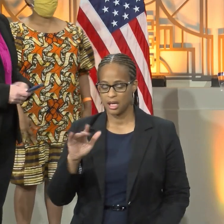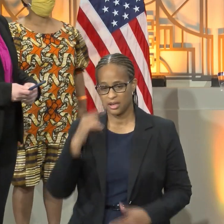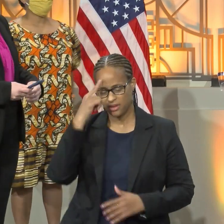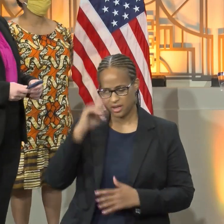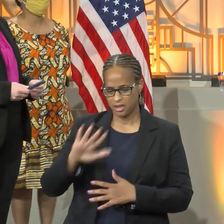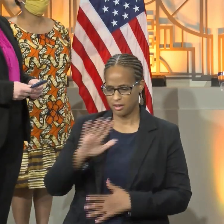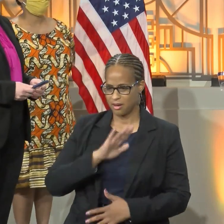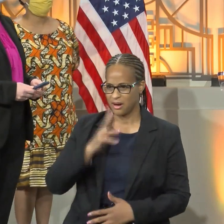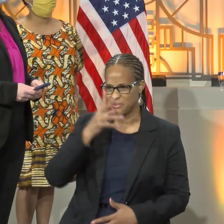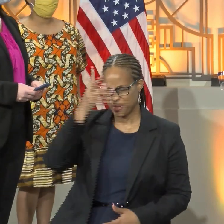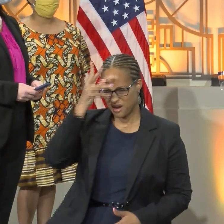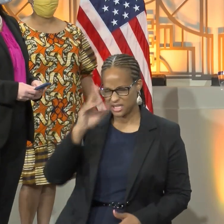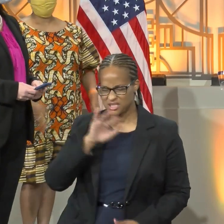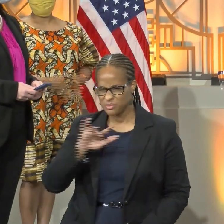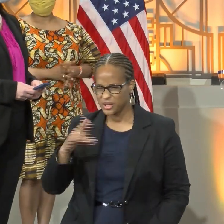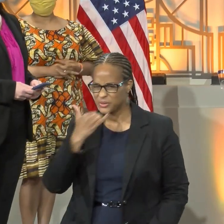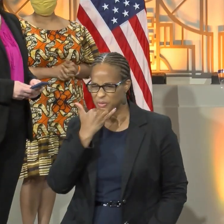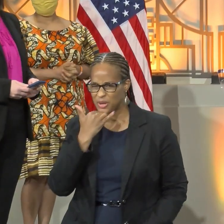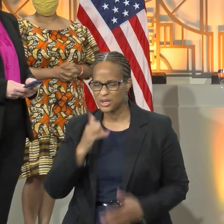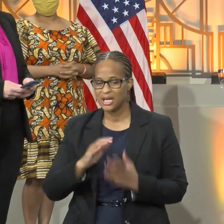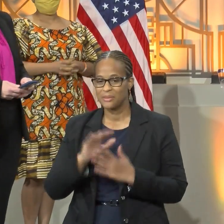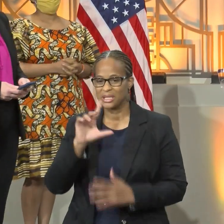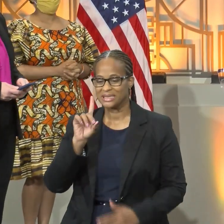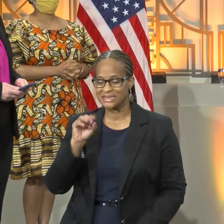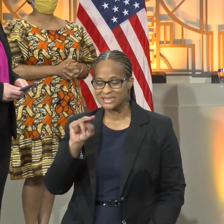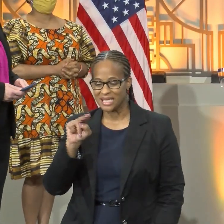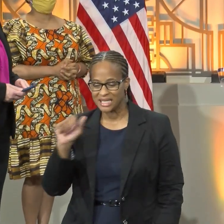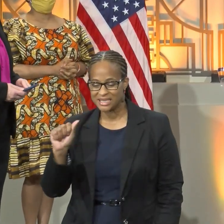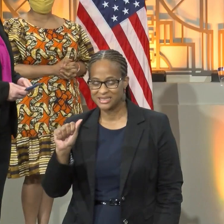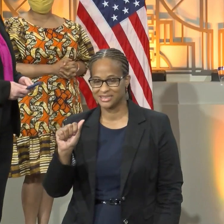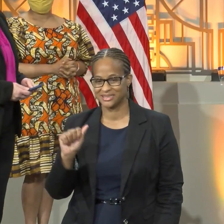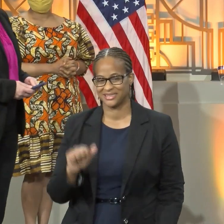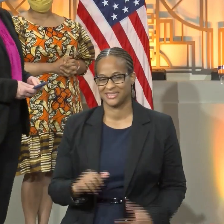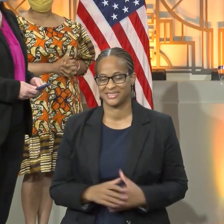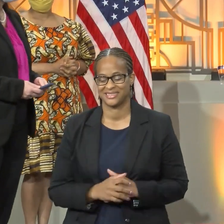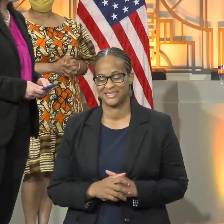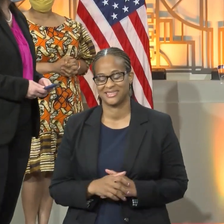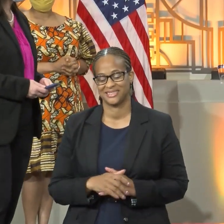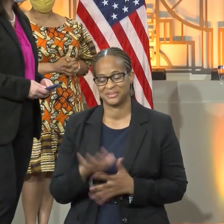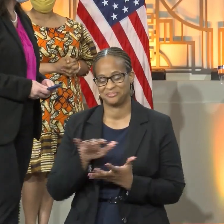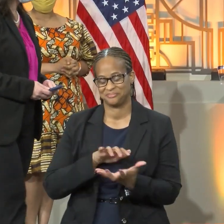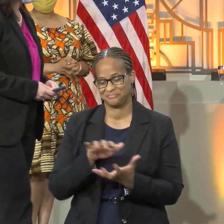parents kind of misspelled it, but the pronunciation is Donna. Donna